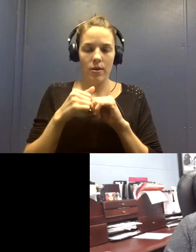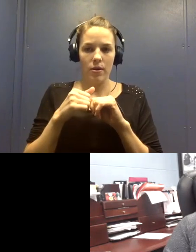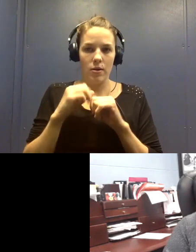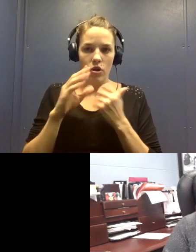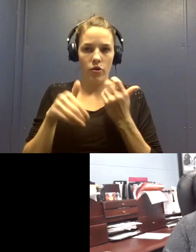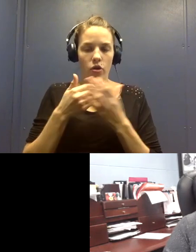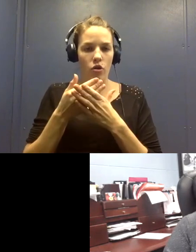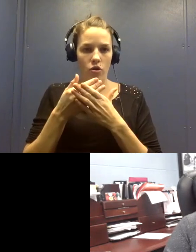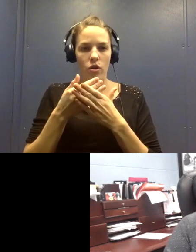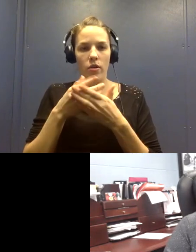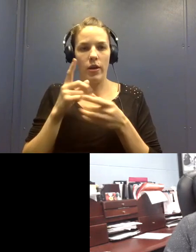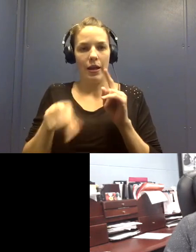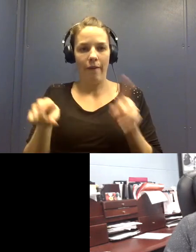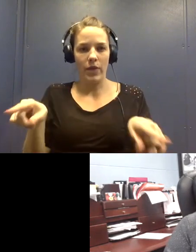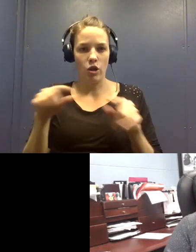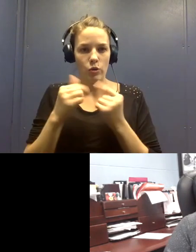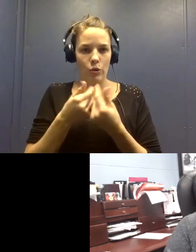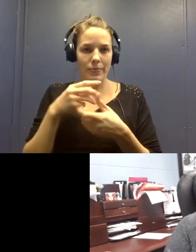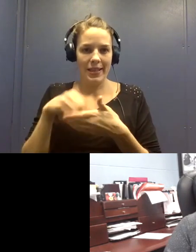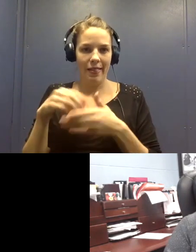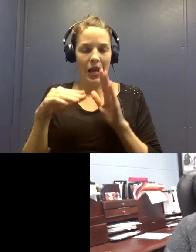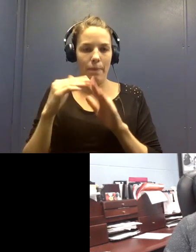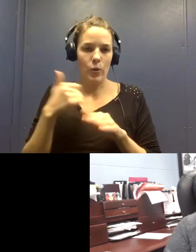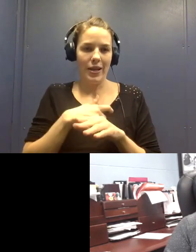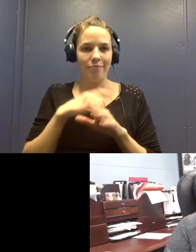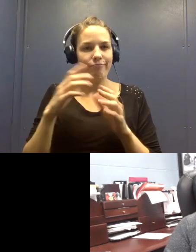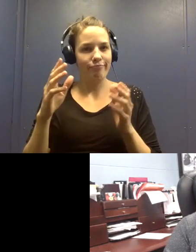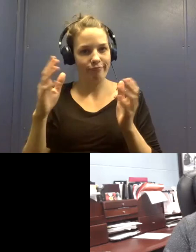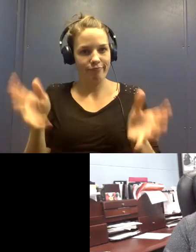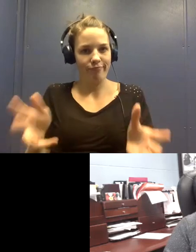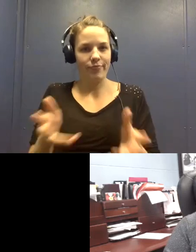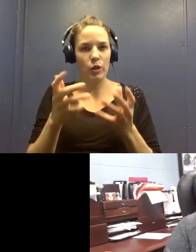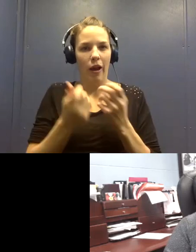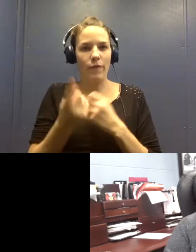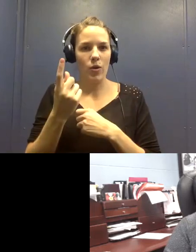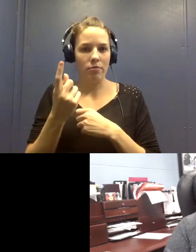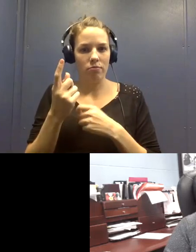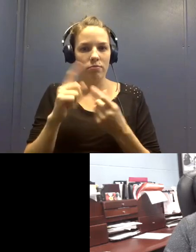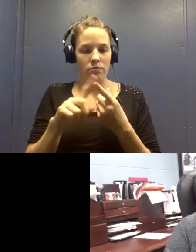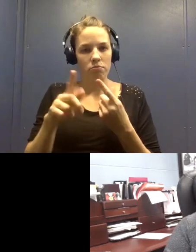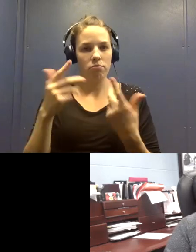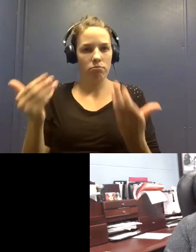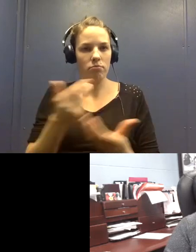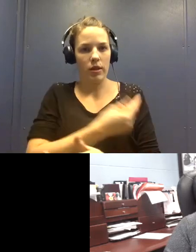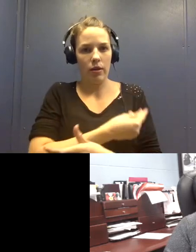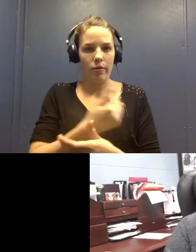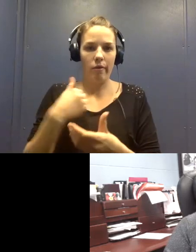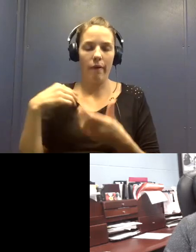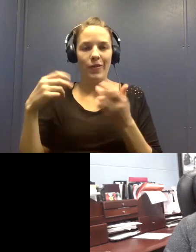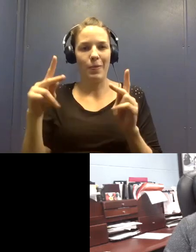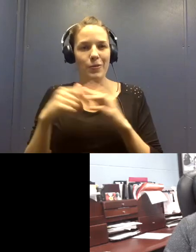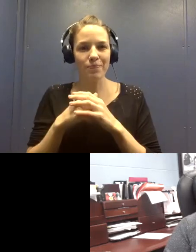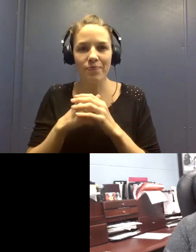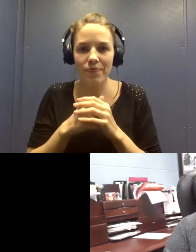the various groups in our community. We highly encourage everyone to be vaccinated when they have the opportunity.